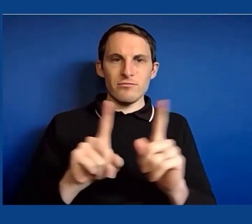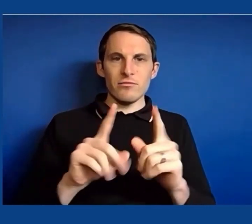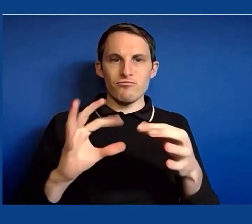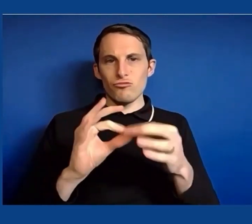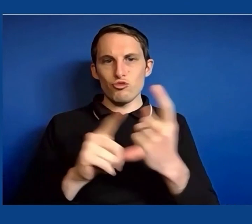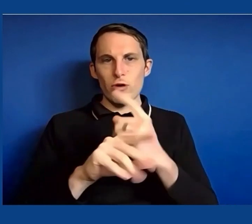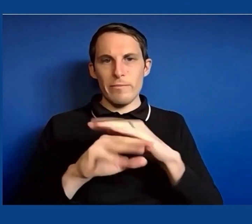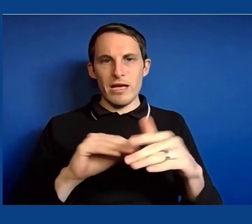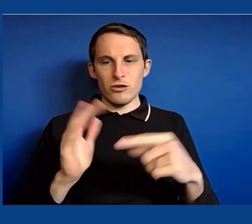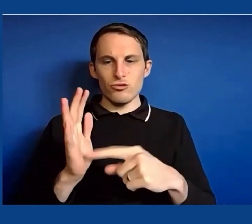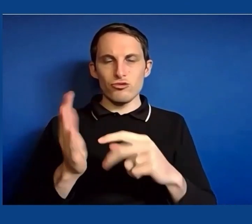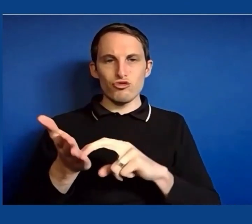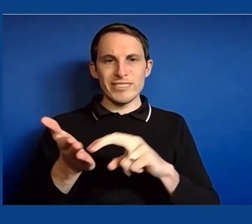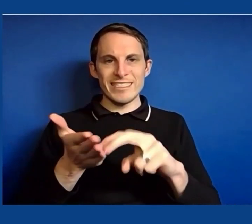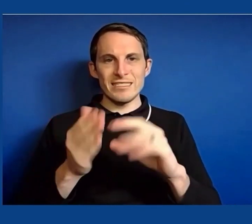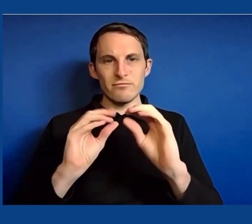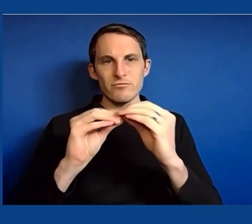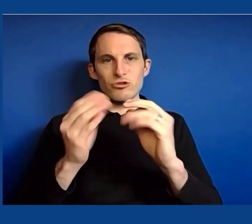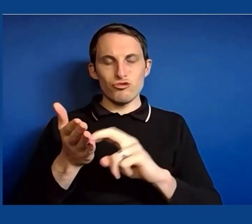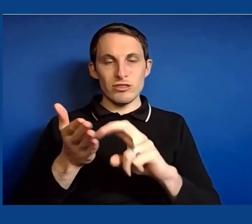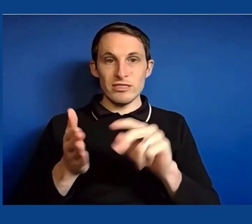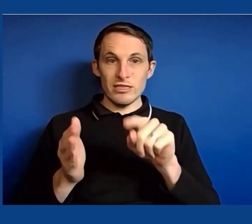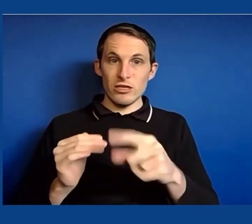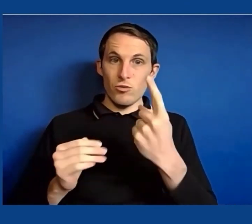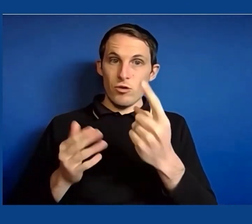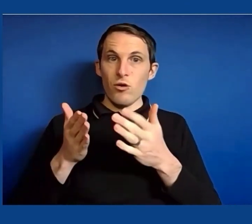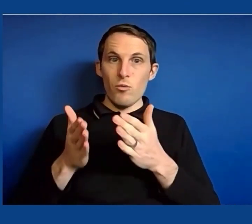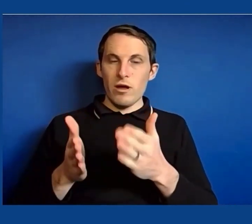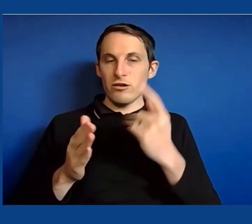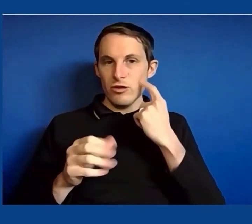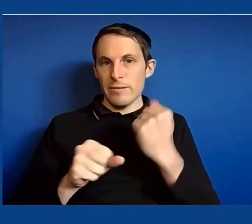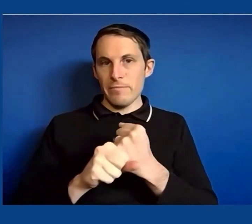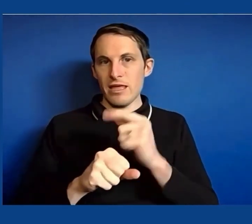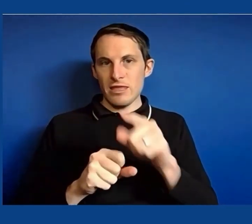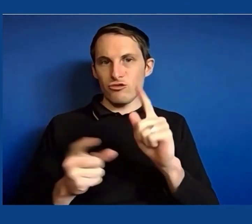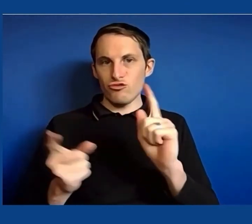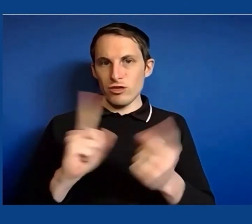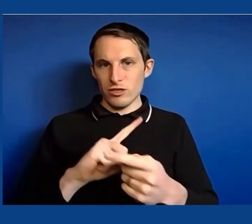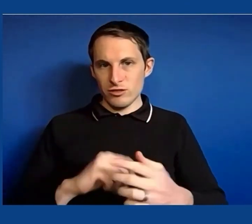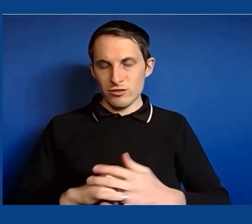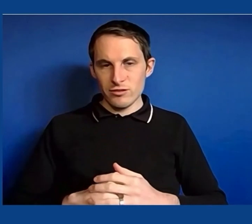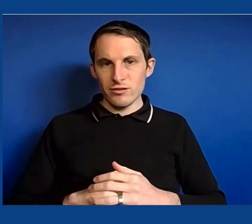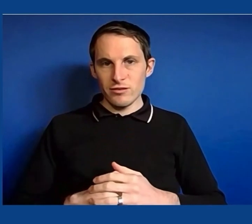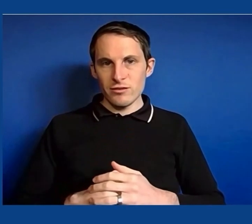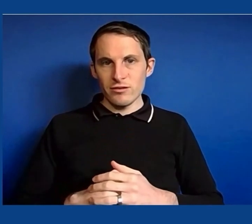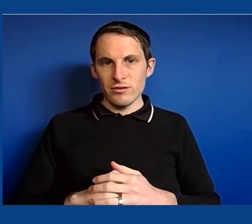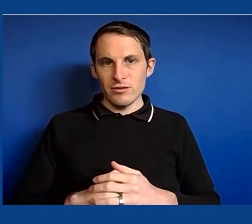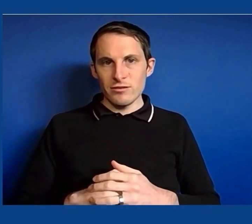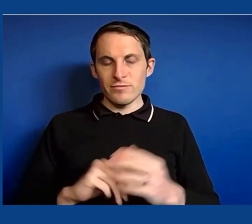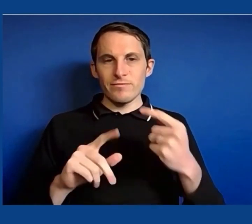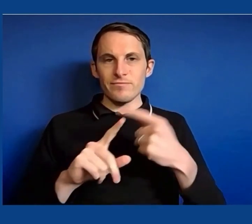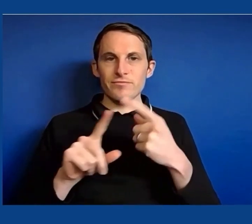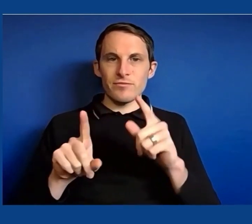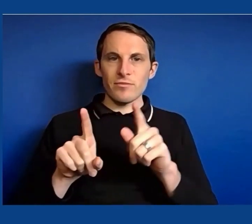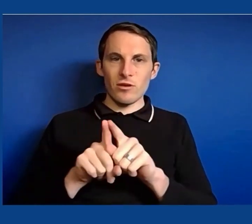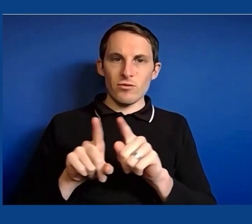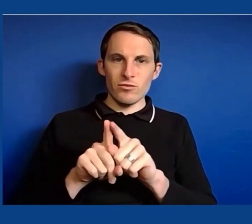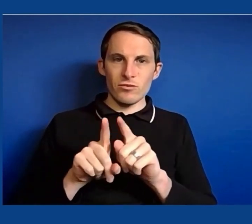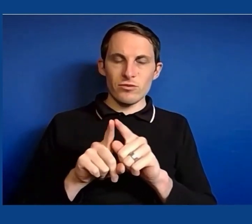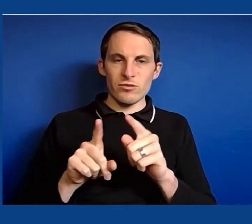mean that's one way of trying to make that change, but also, you know, the voice that is trying to look